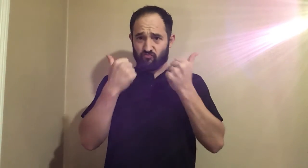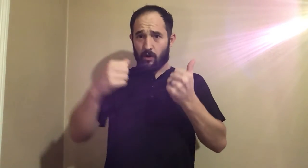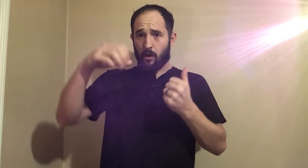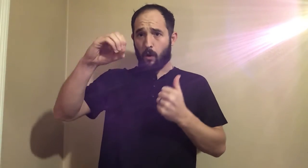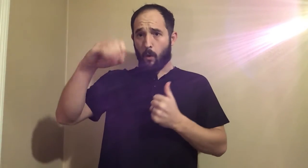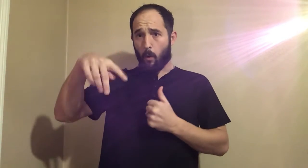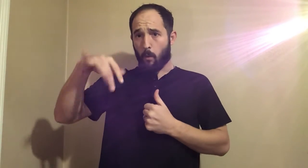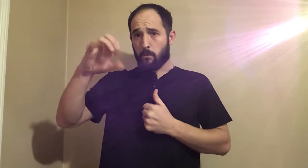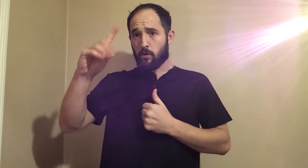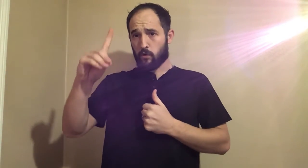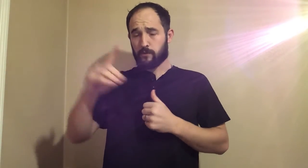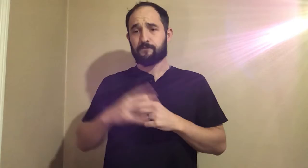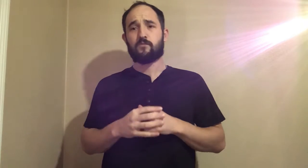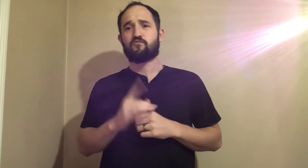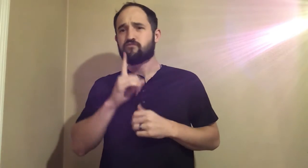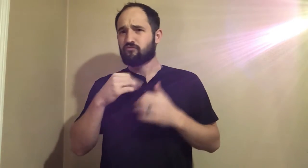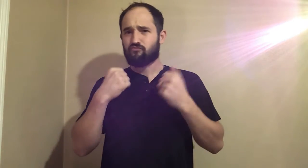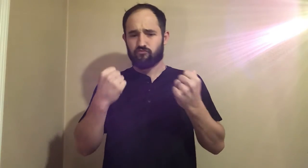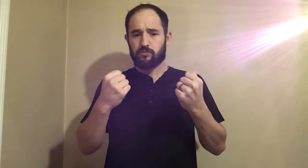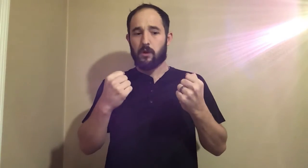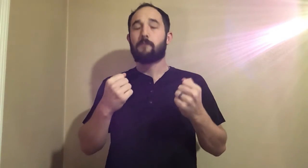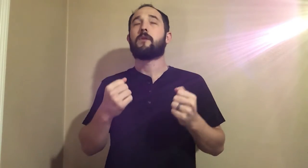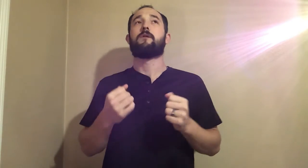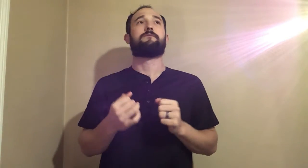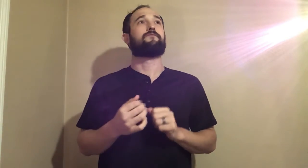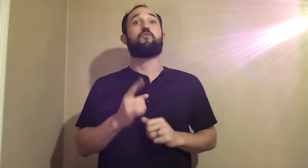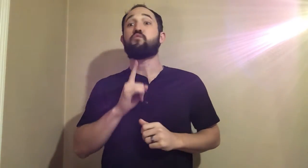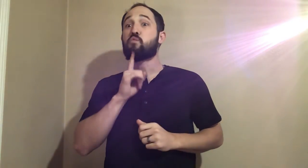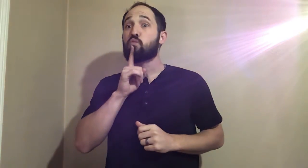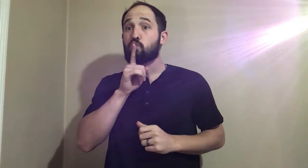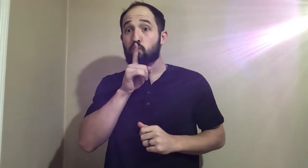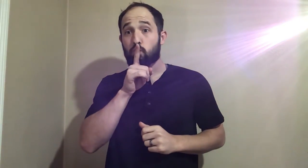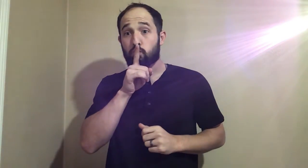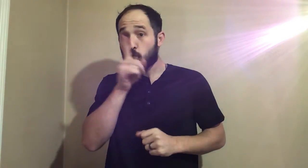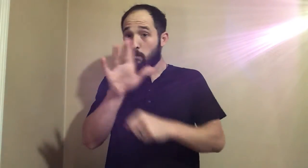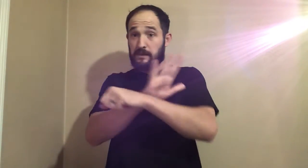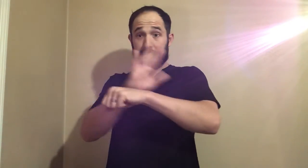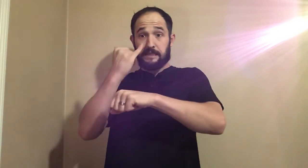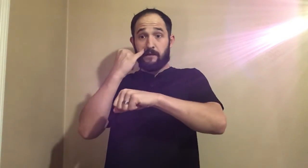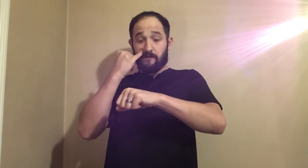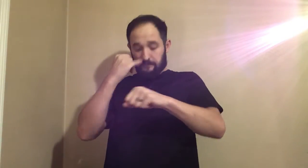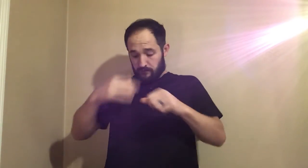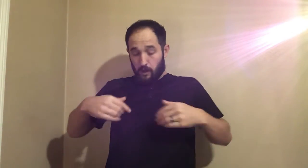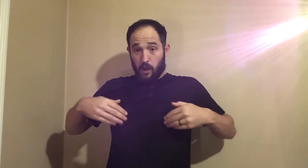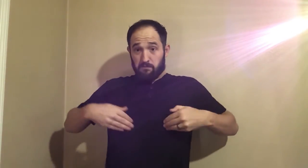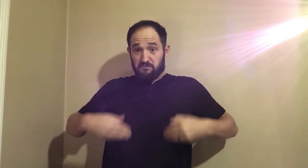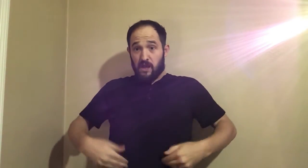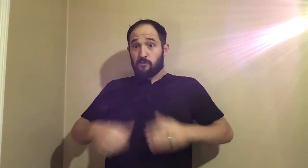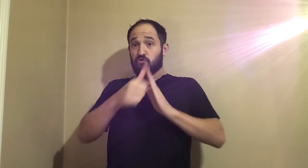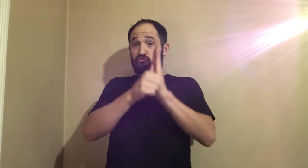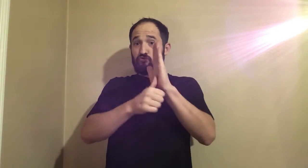especially if it's abdominal surgery or joint surgery.